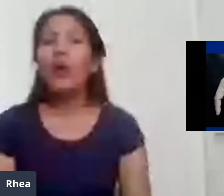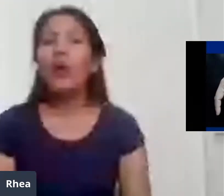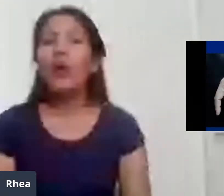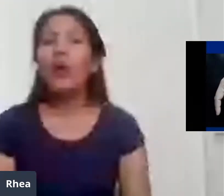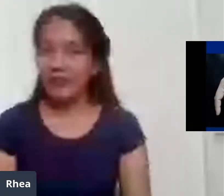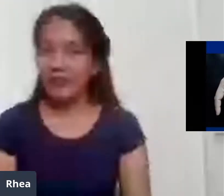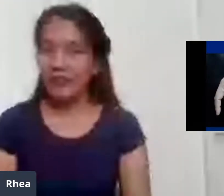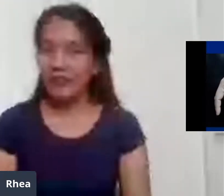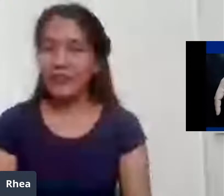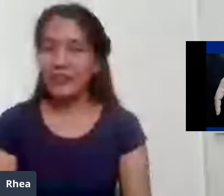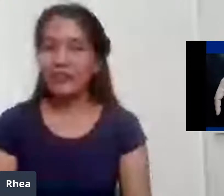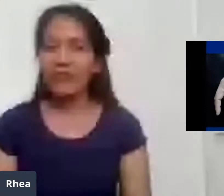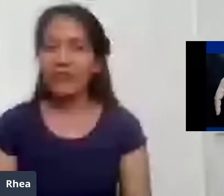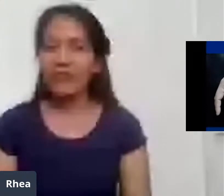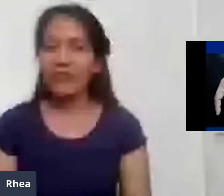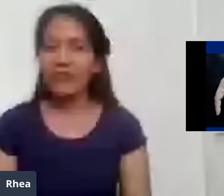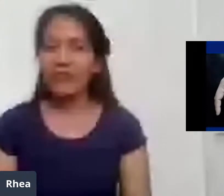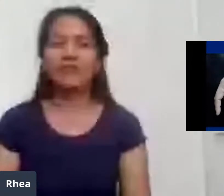quarantine.